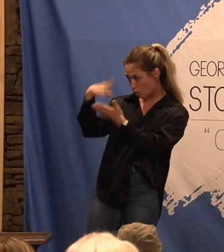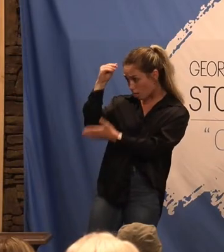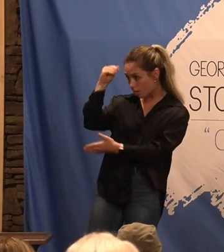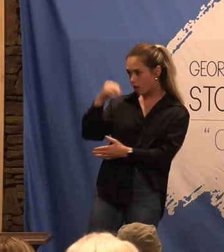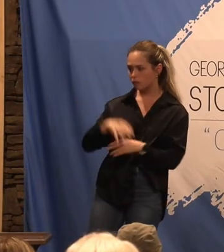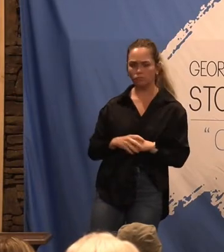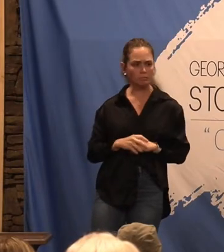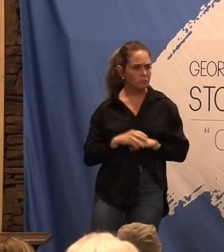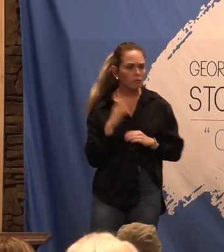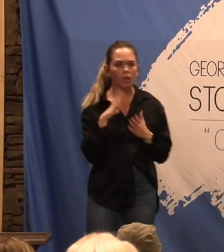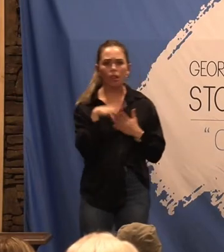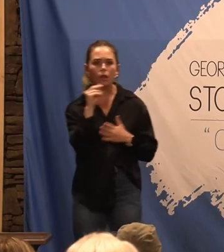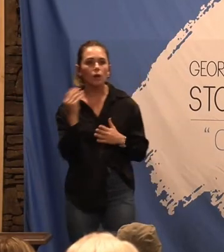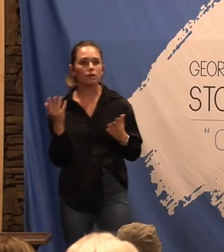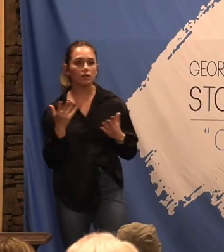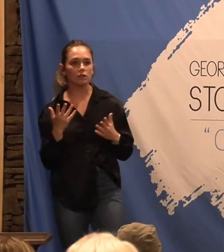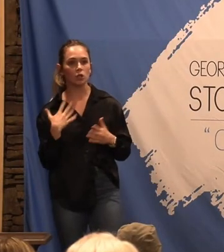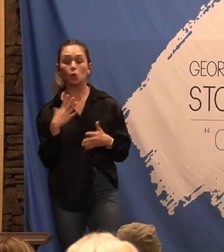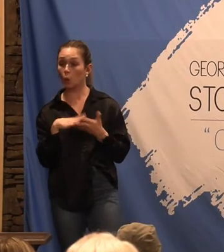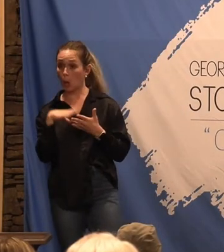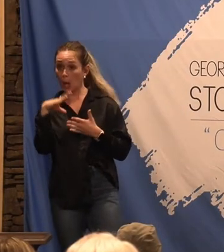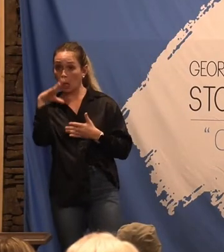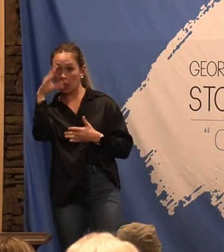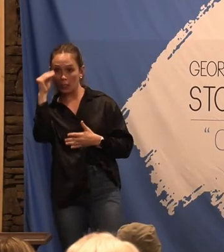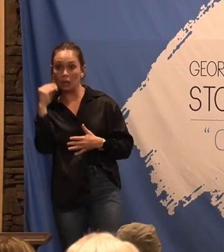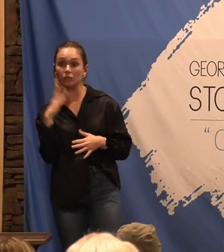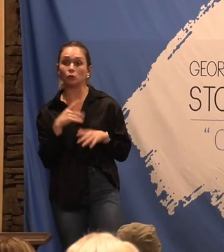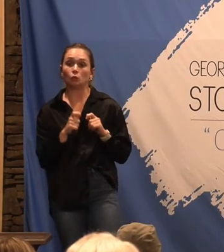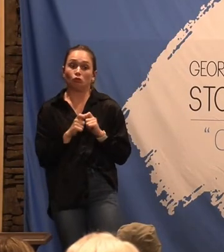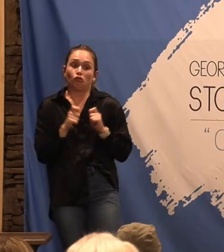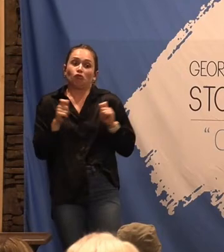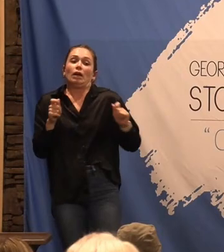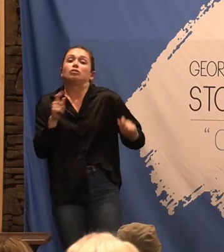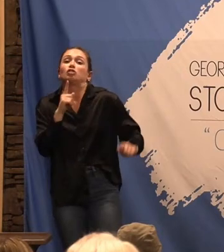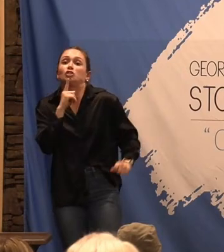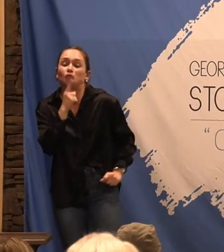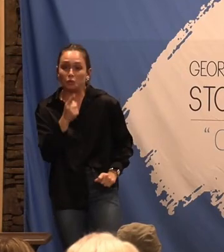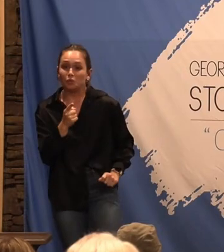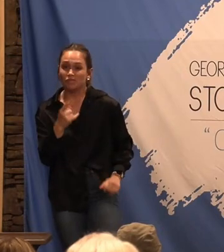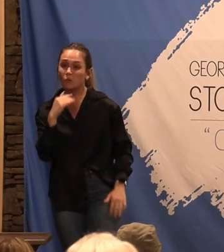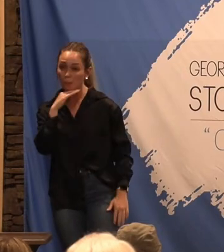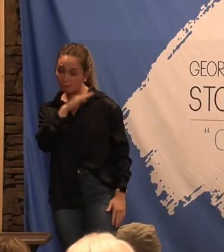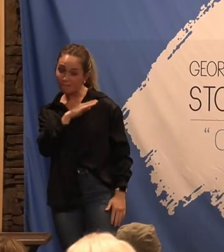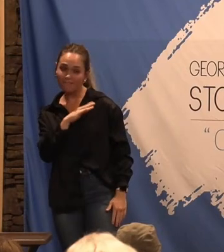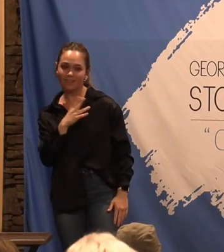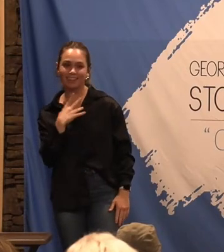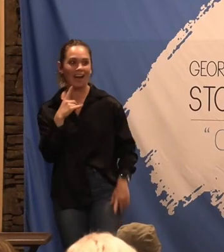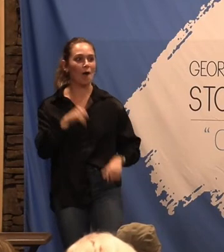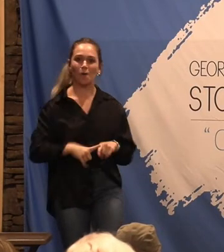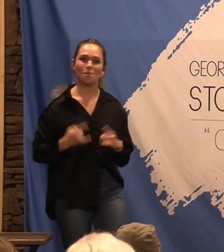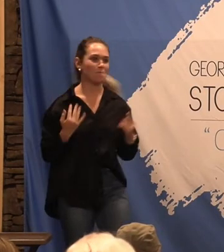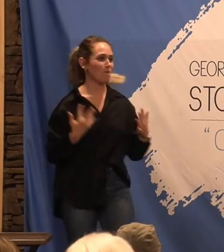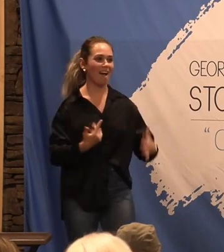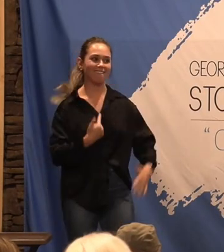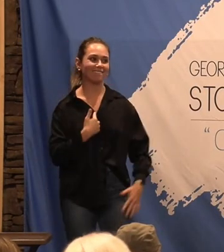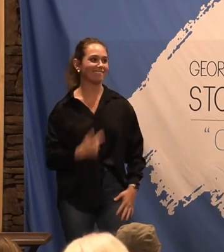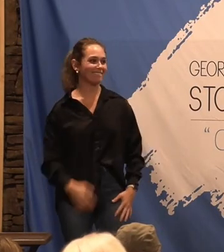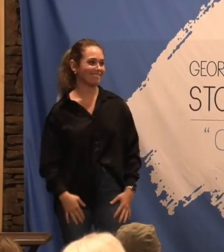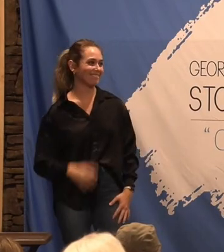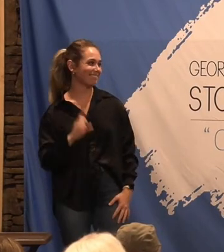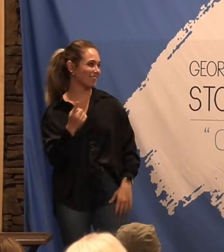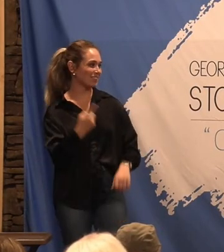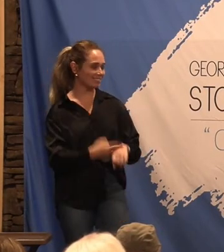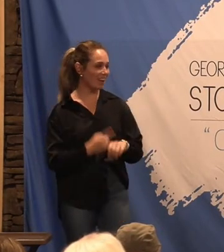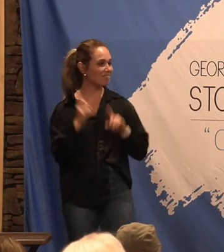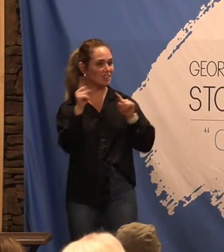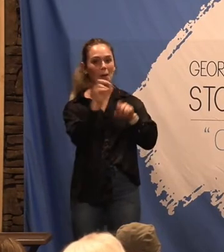I said, what am I going to learn? He said, you're going to learn to stretch the truth. I couldn't wait. So the first time we went